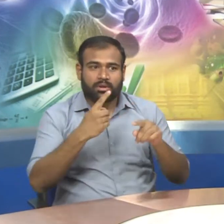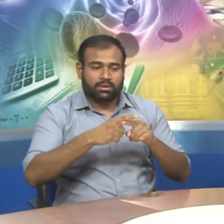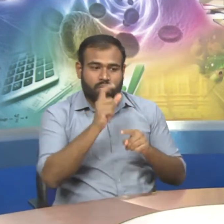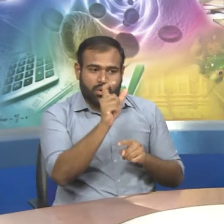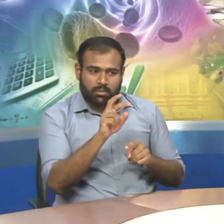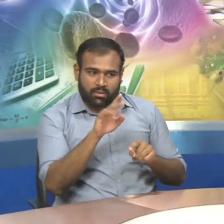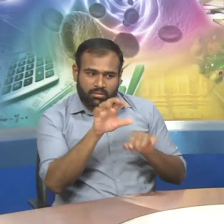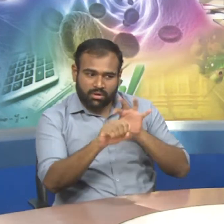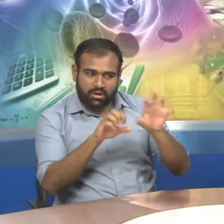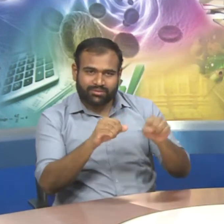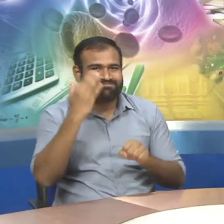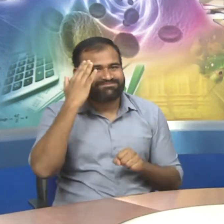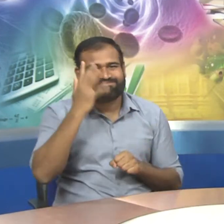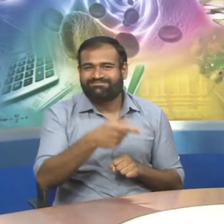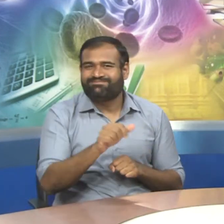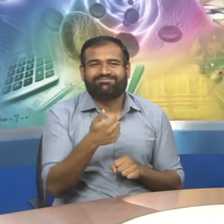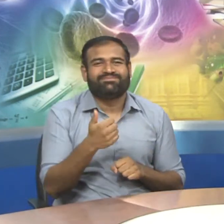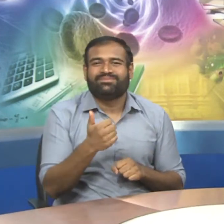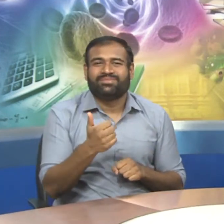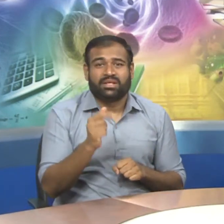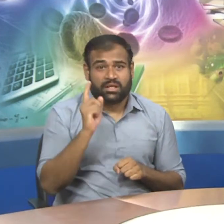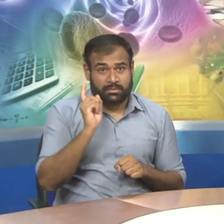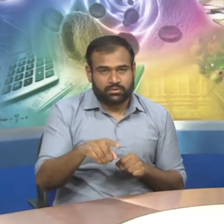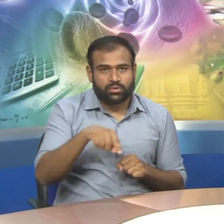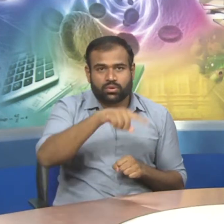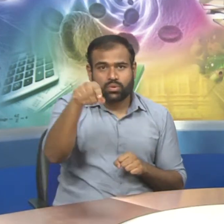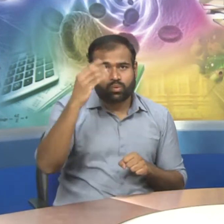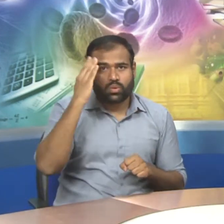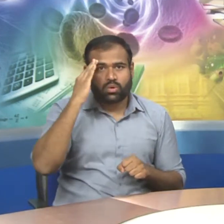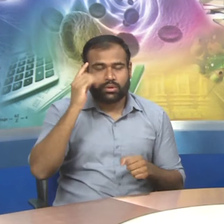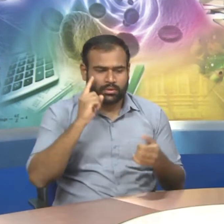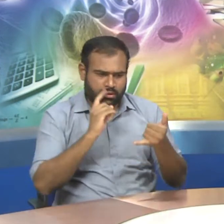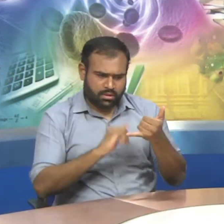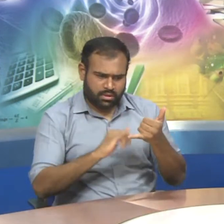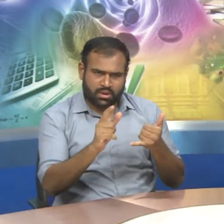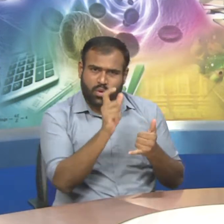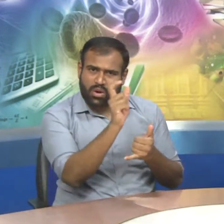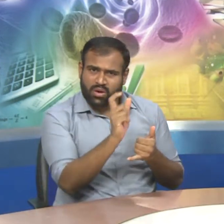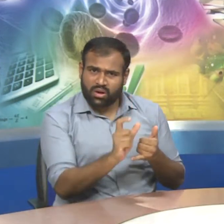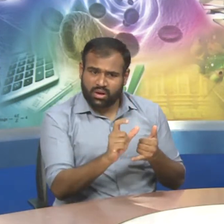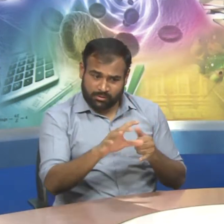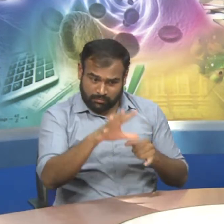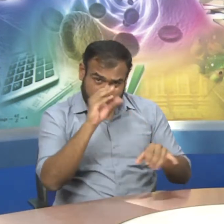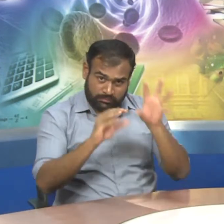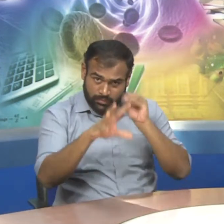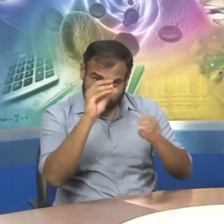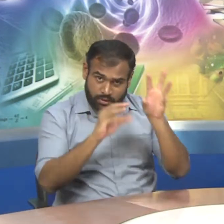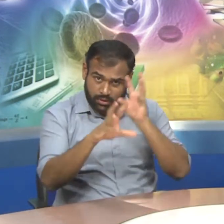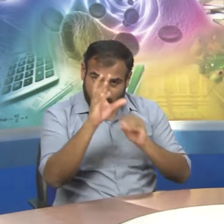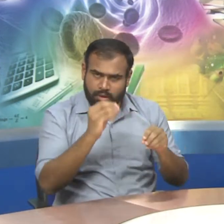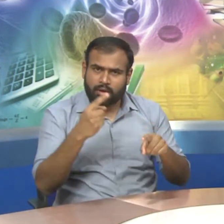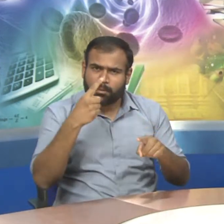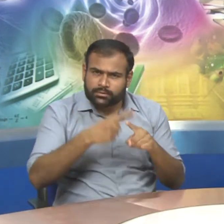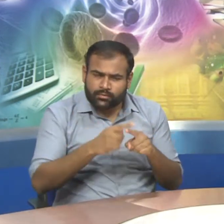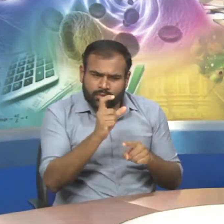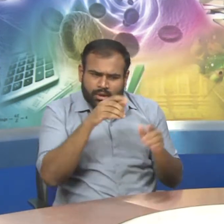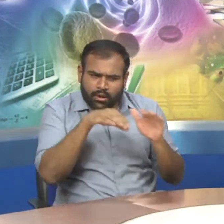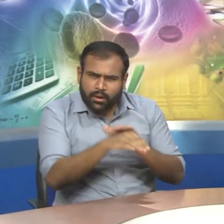The important thing is you should be aware how new words are created and how